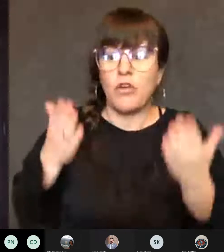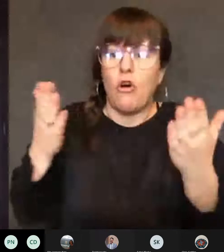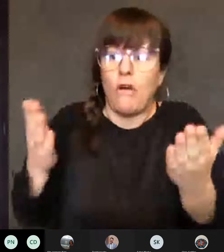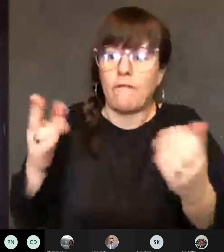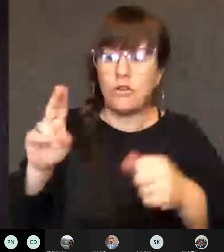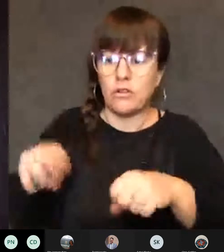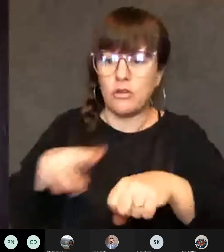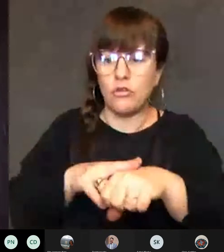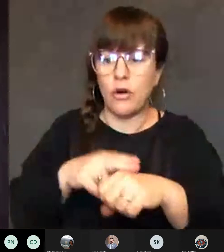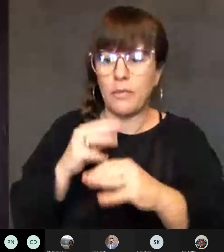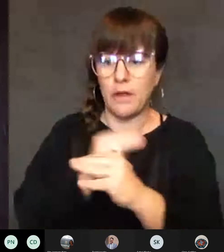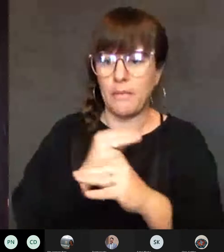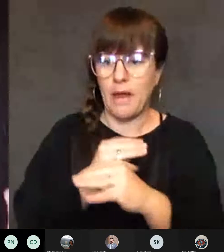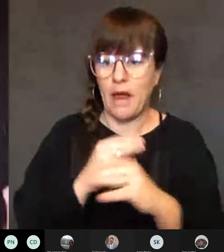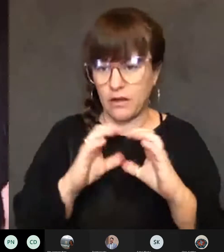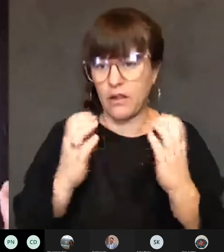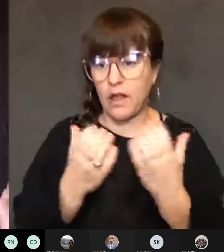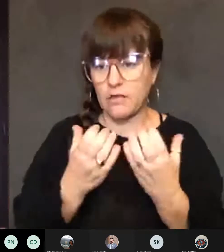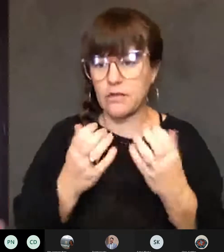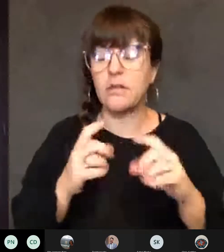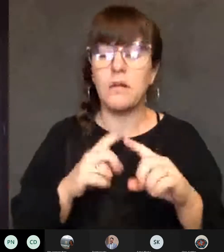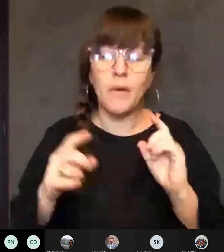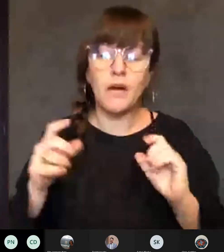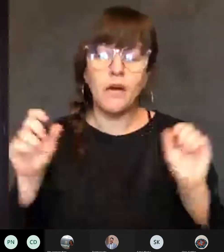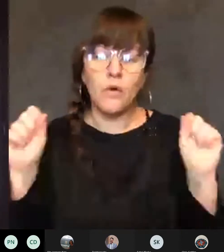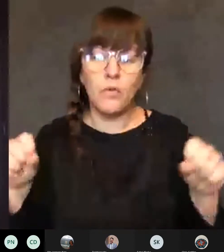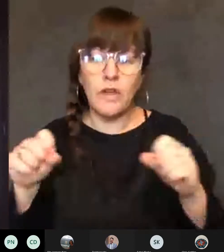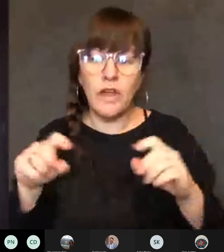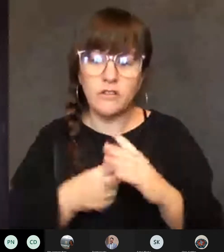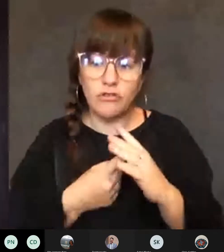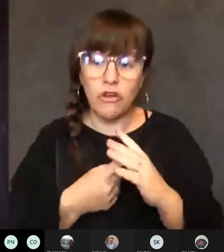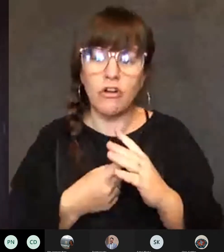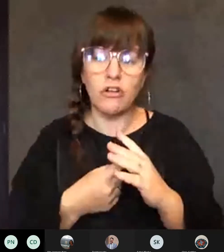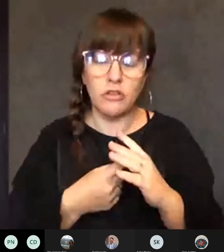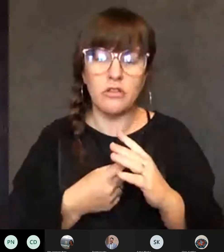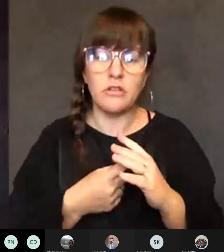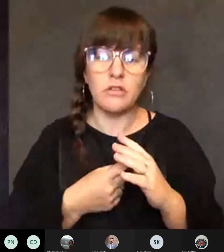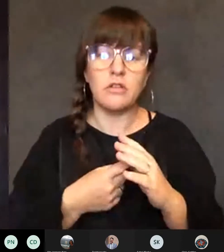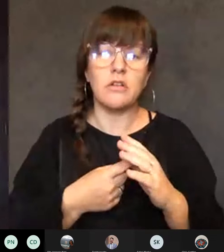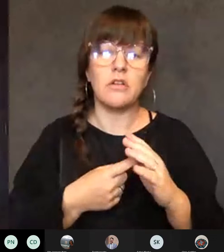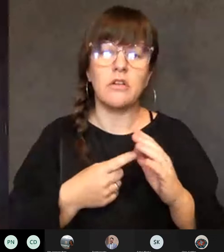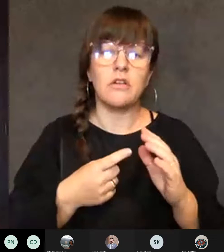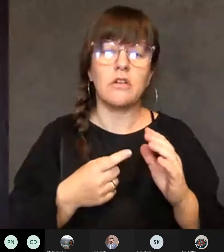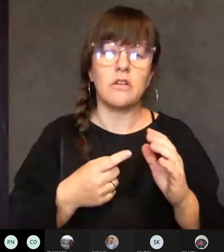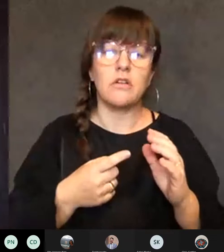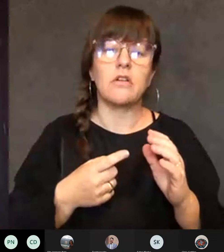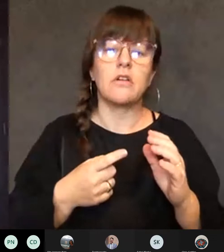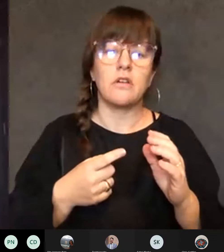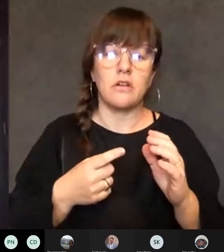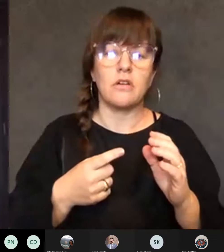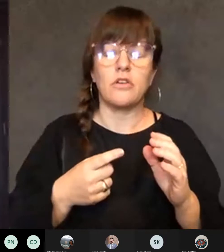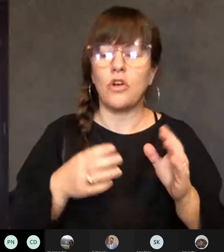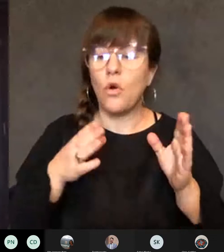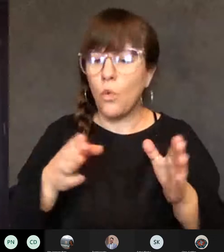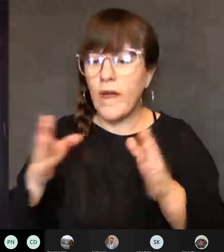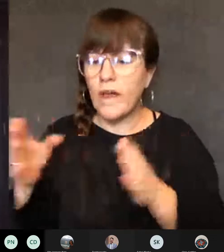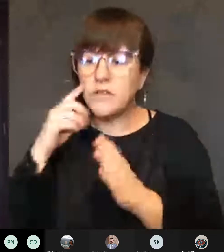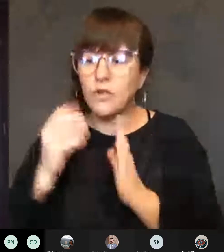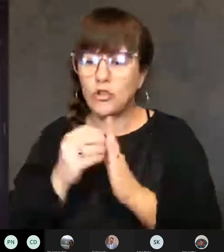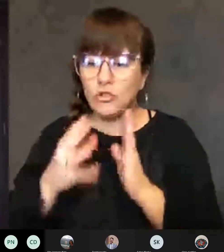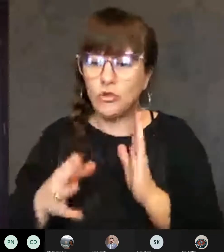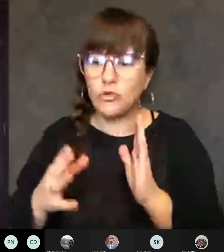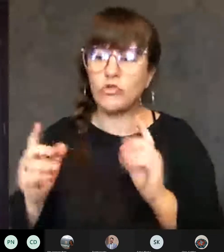we can start offering ways for our students to be on campus and to